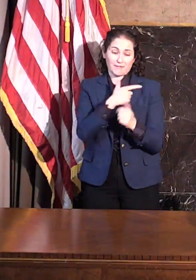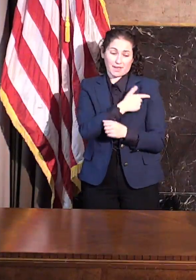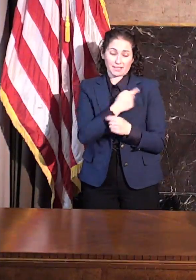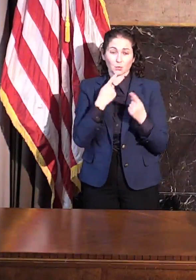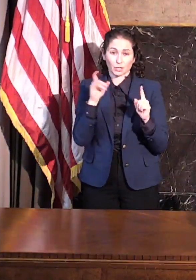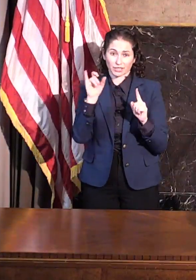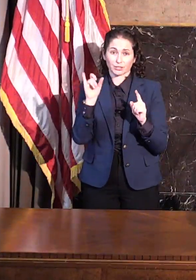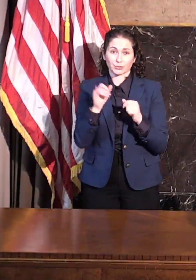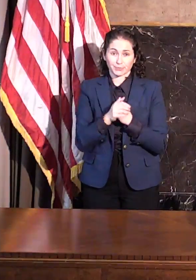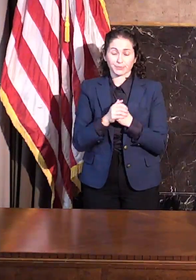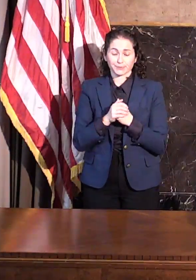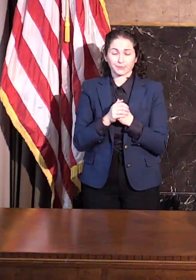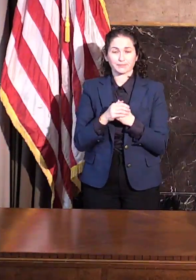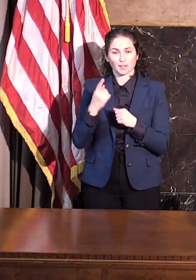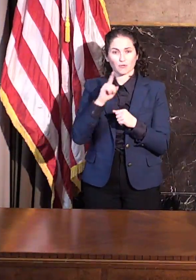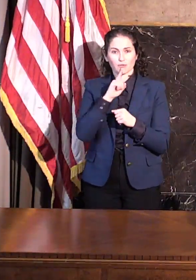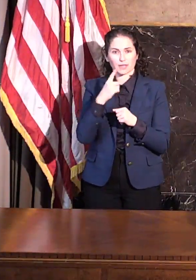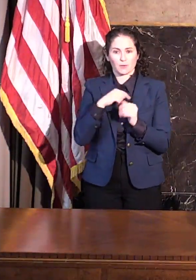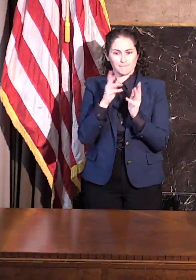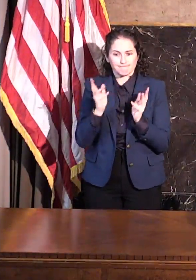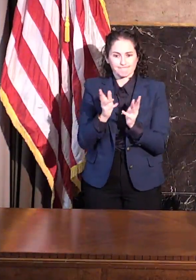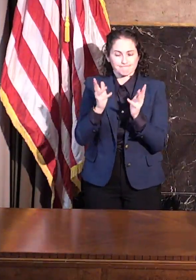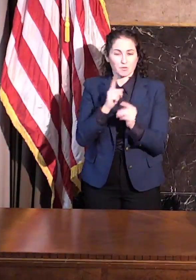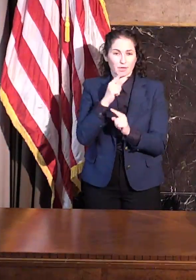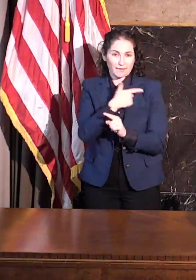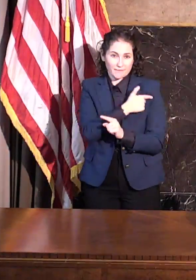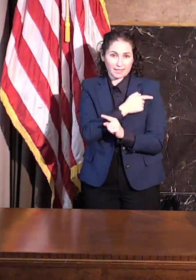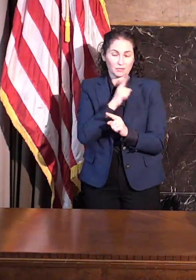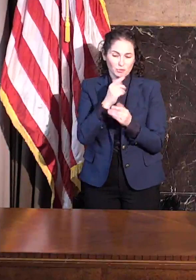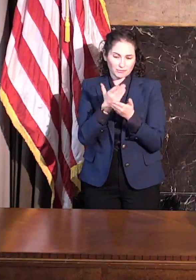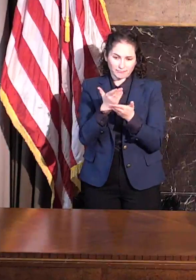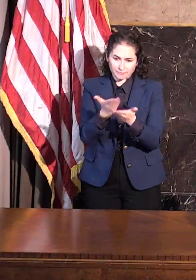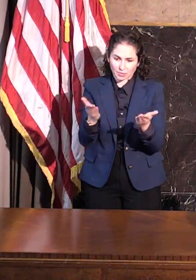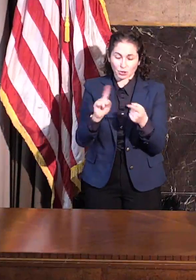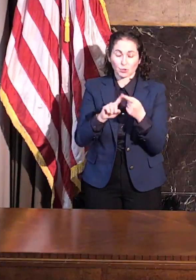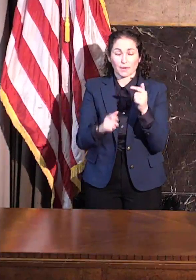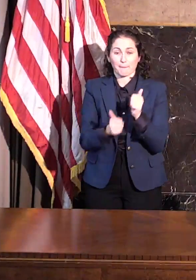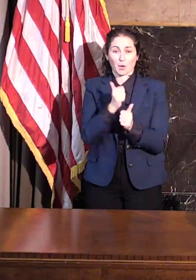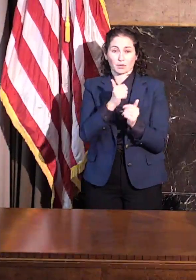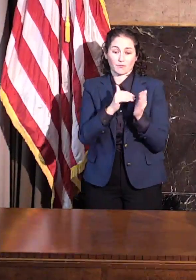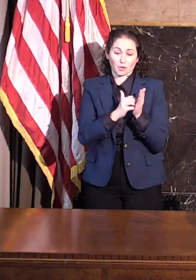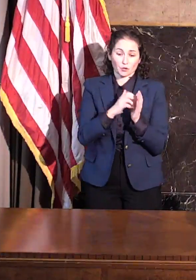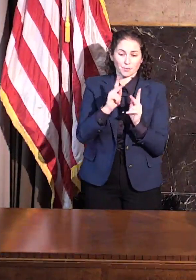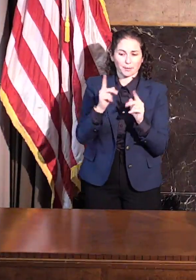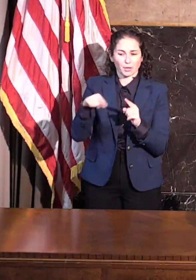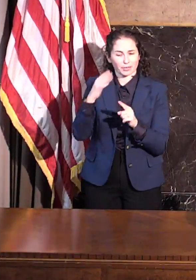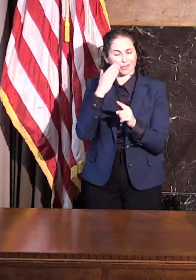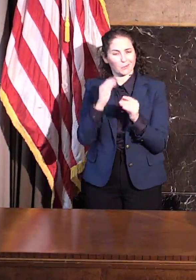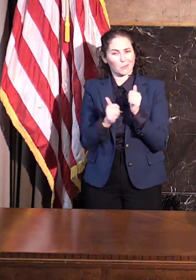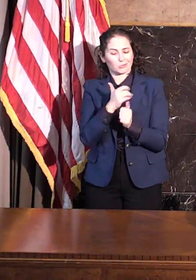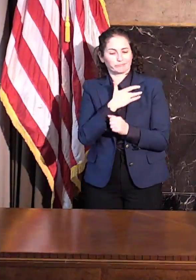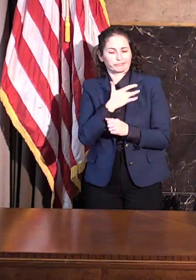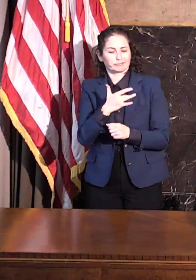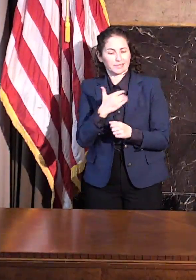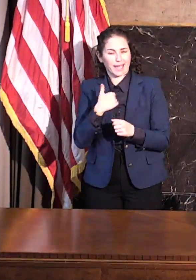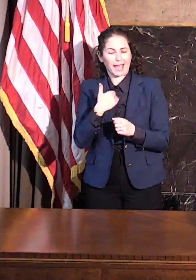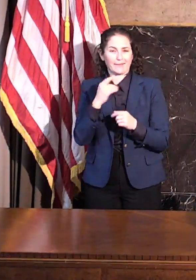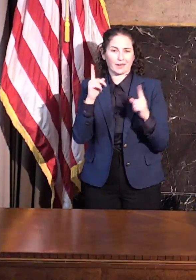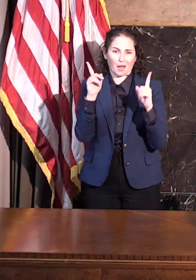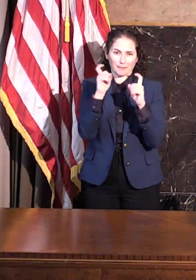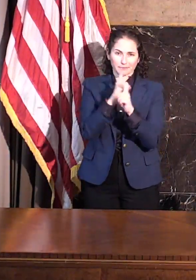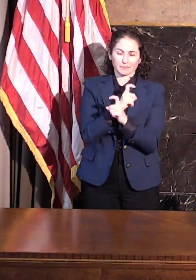to date. All of this is evidence that we're doing a good job of stopping the spread, good job of using the mitigation measures, and that